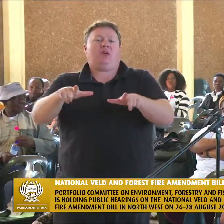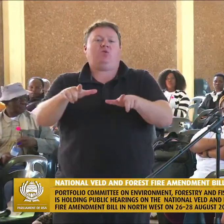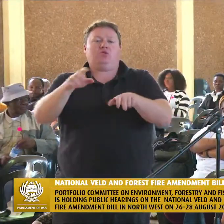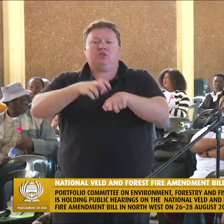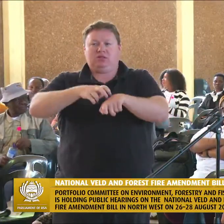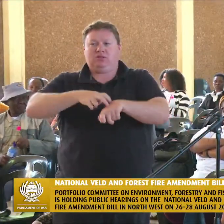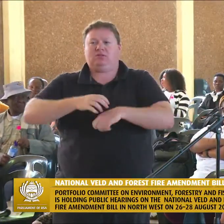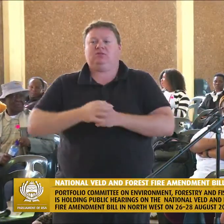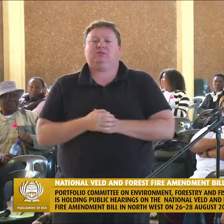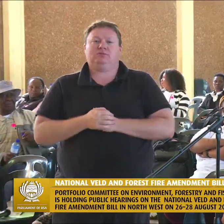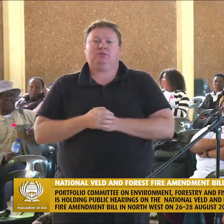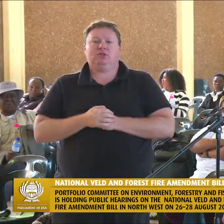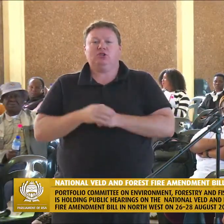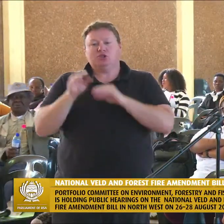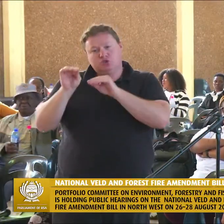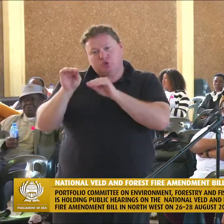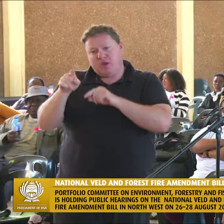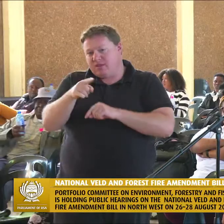uh